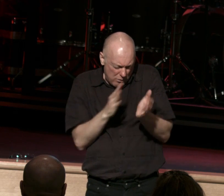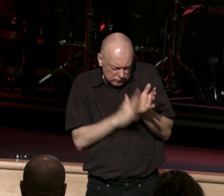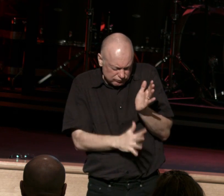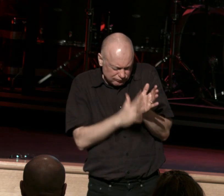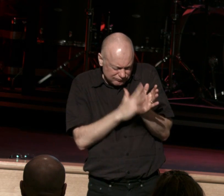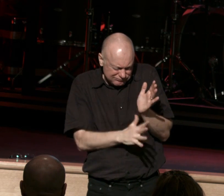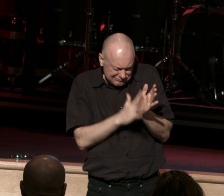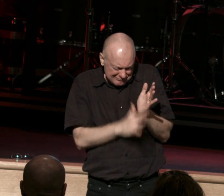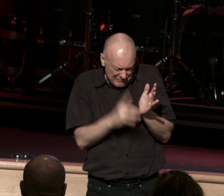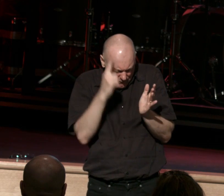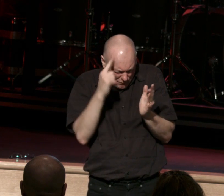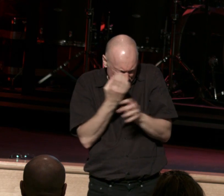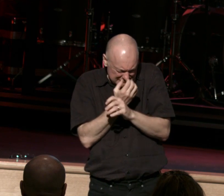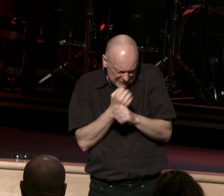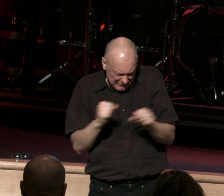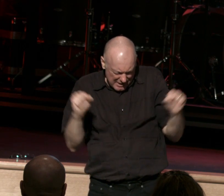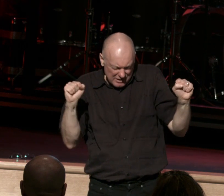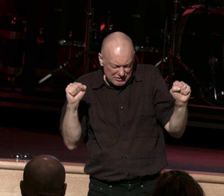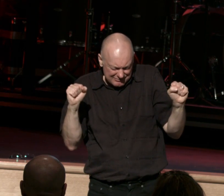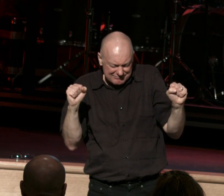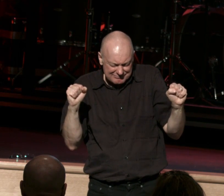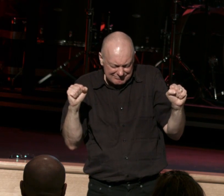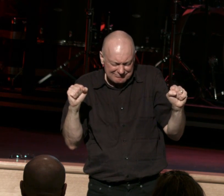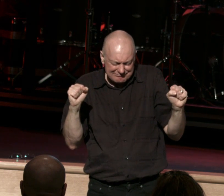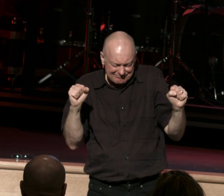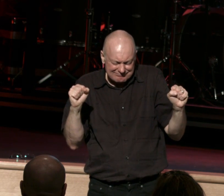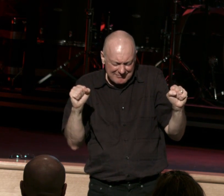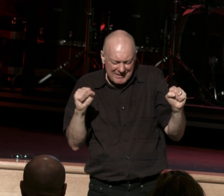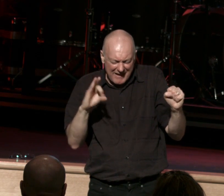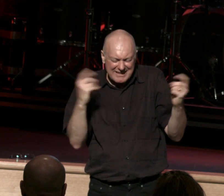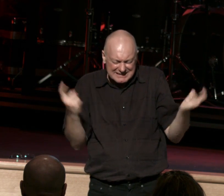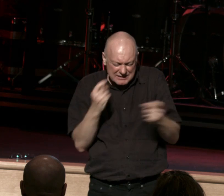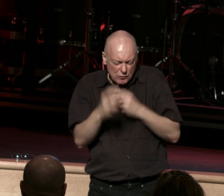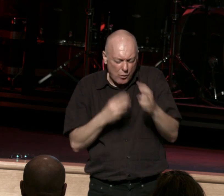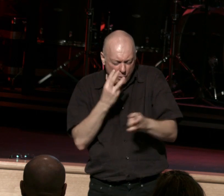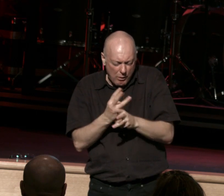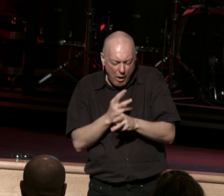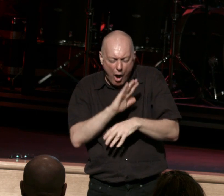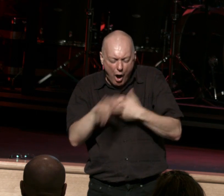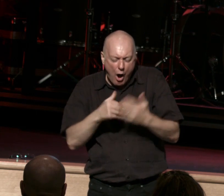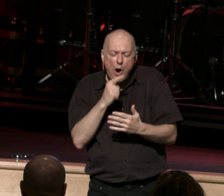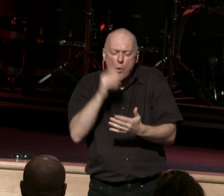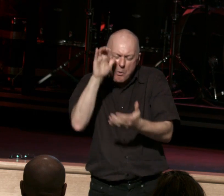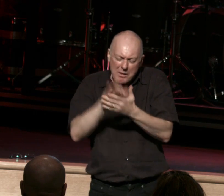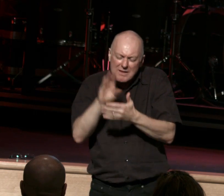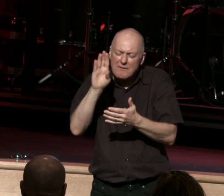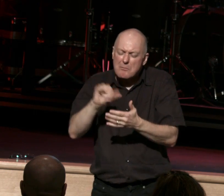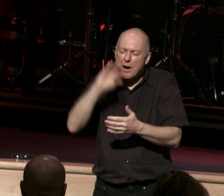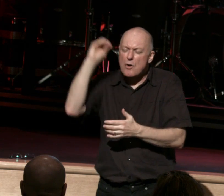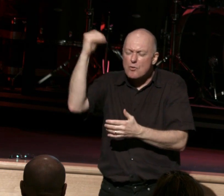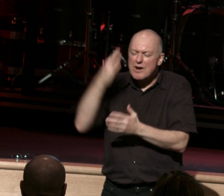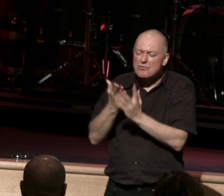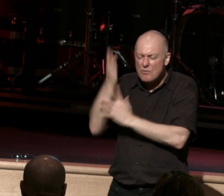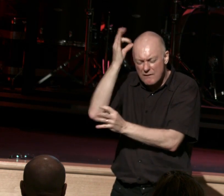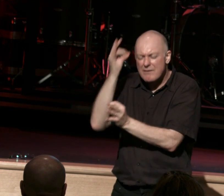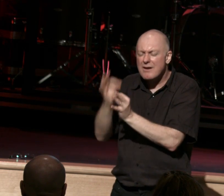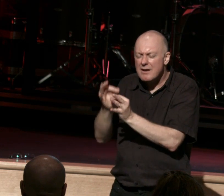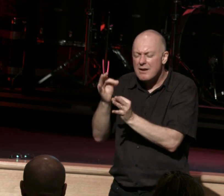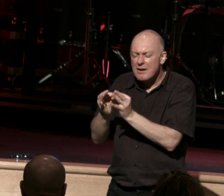that would be spilled for the redemption and the salvation for the sins of this world, for all who believe by grace through